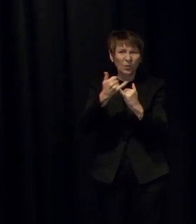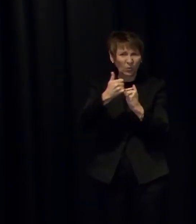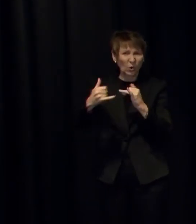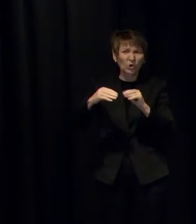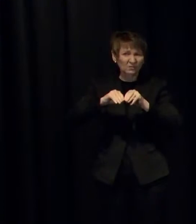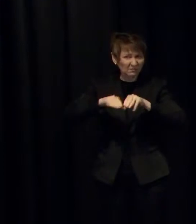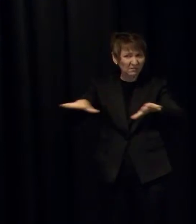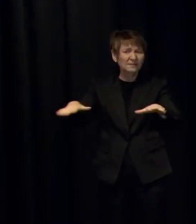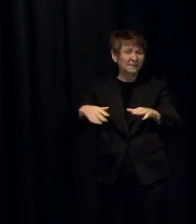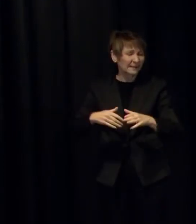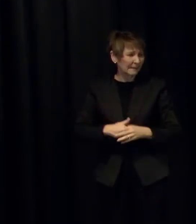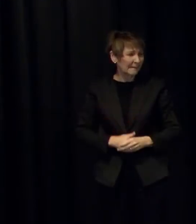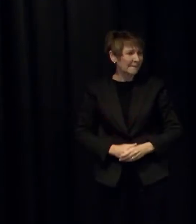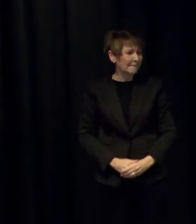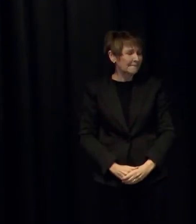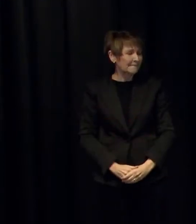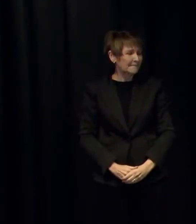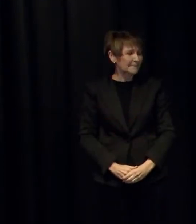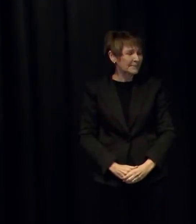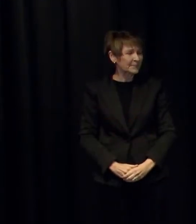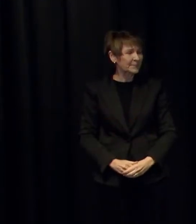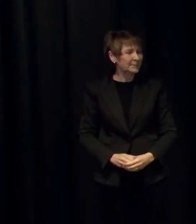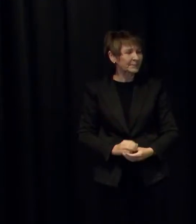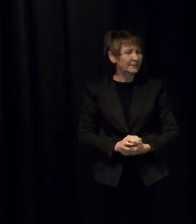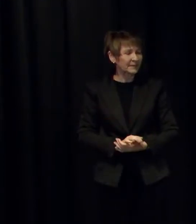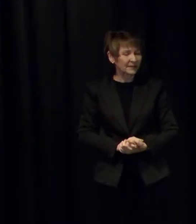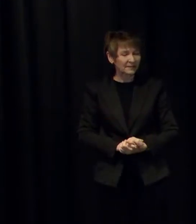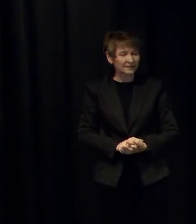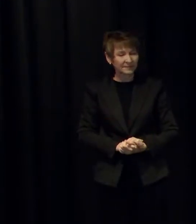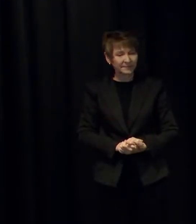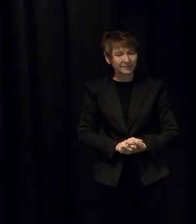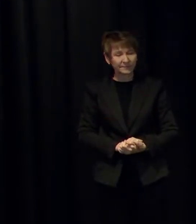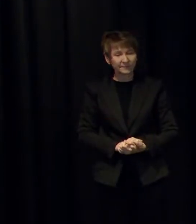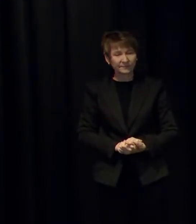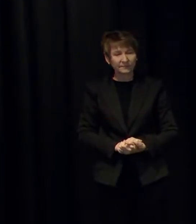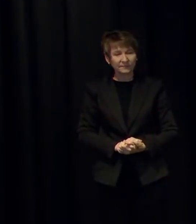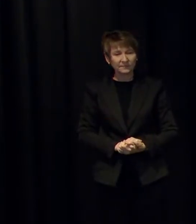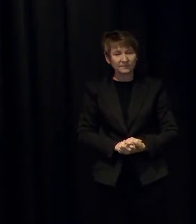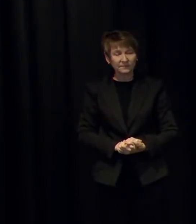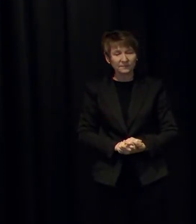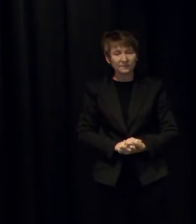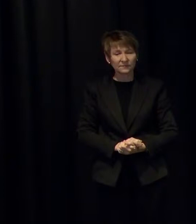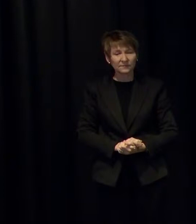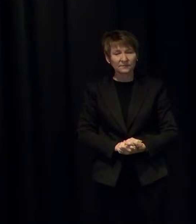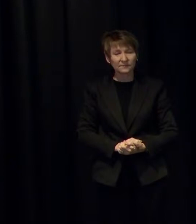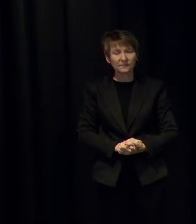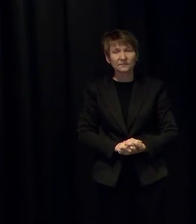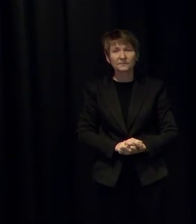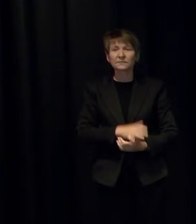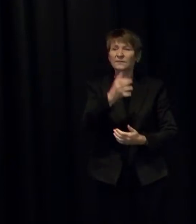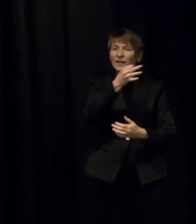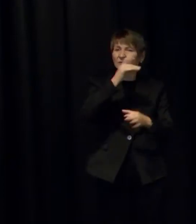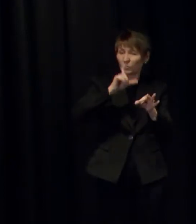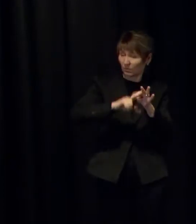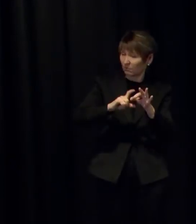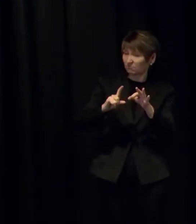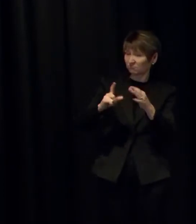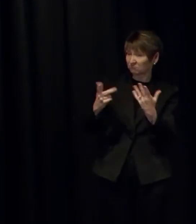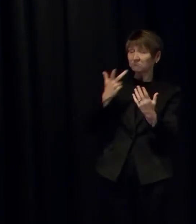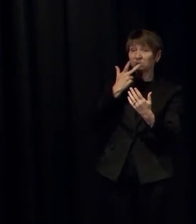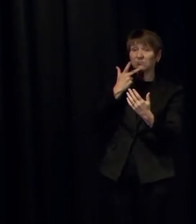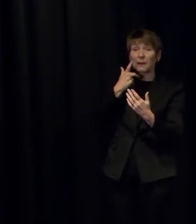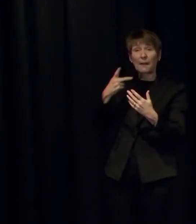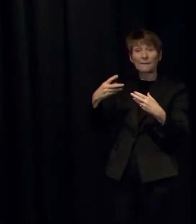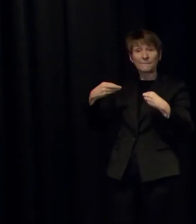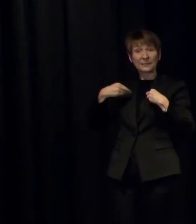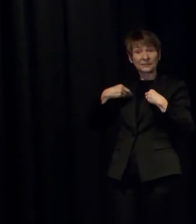that given we're opening with so many more cases, the rules around having to close your business, say if a positive case attends or if you're considered a close contact,